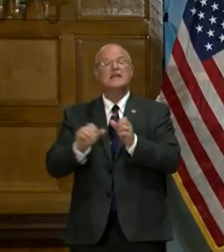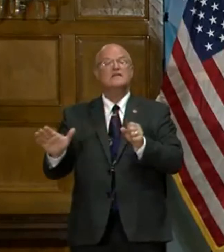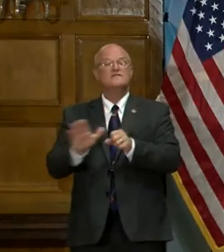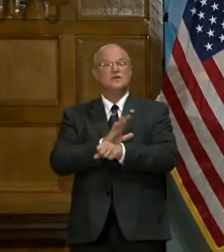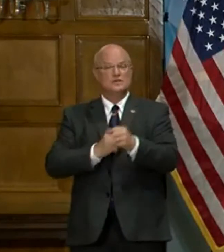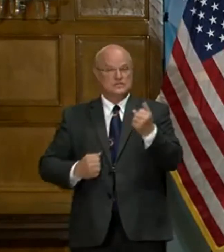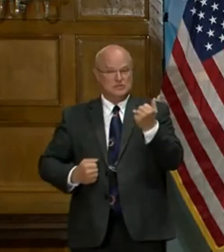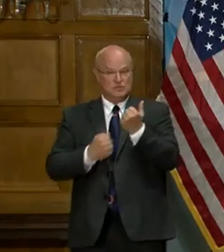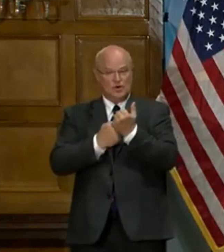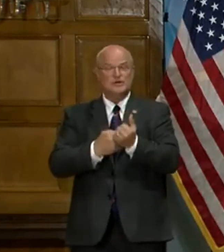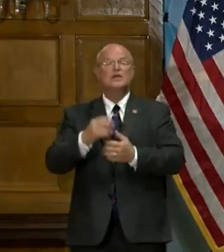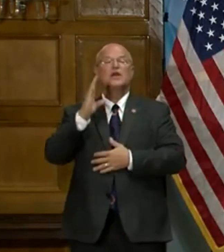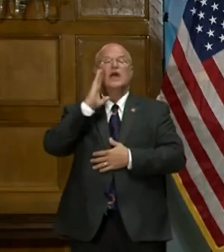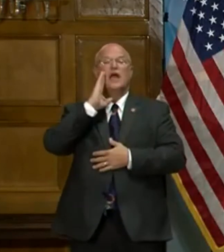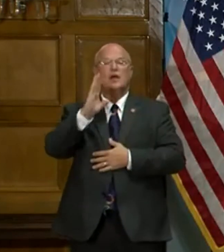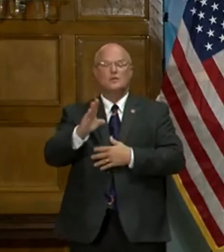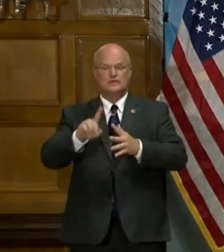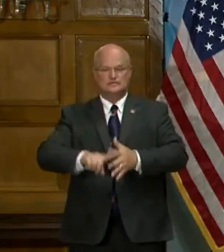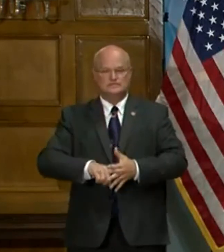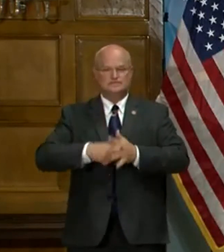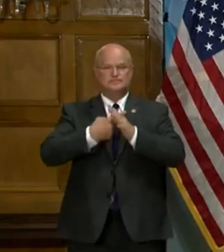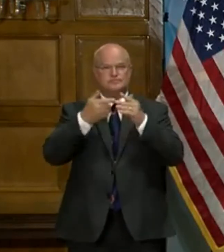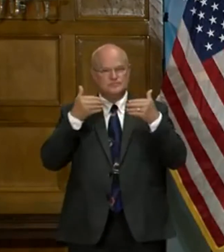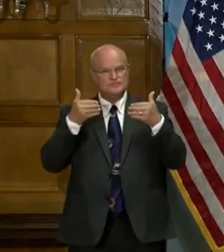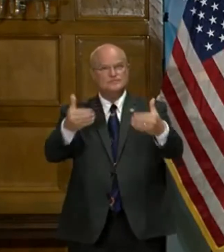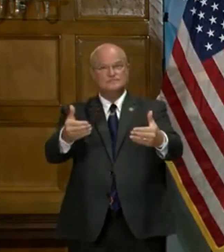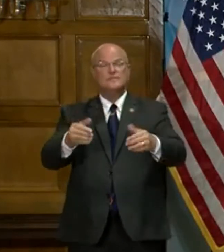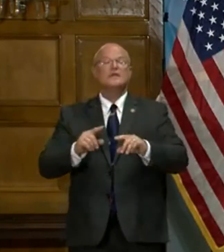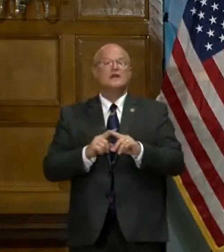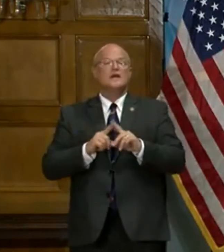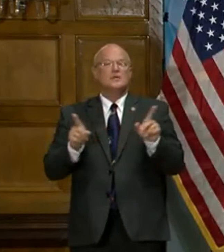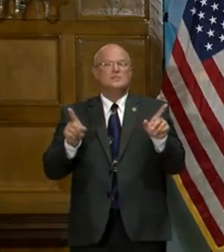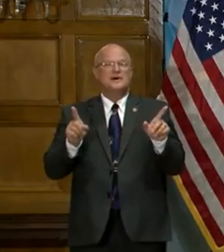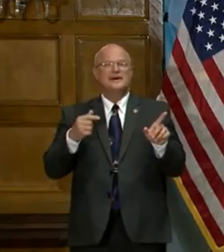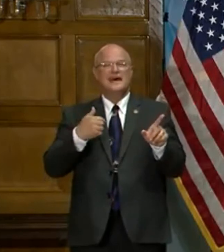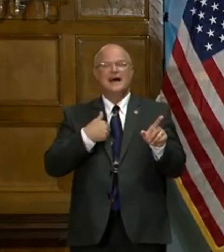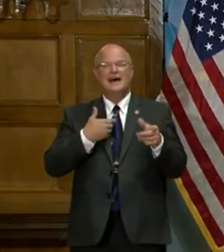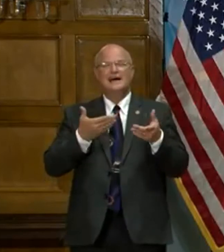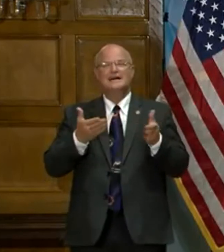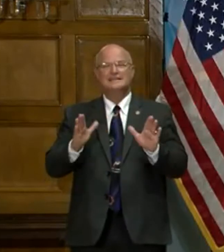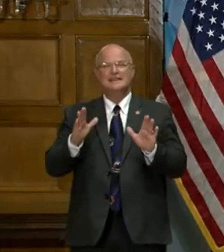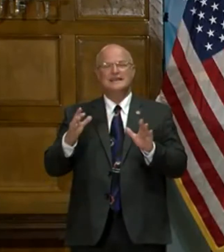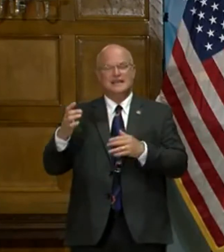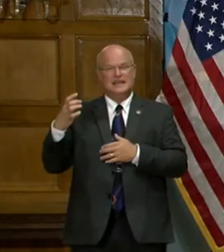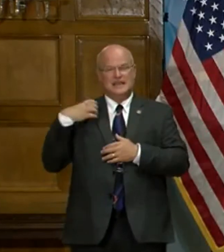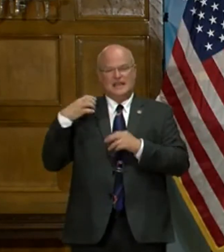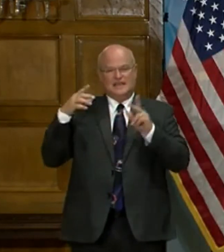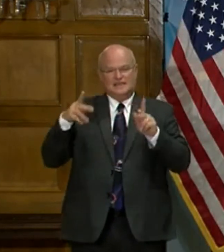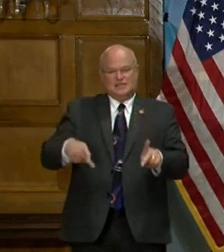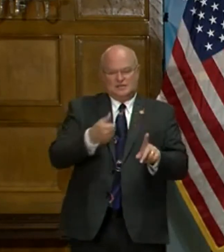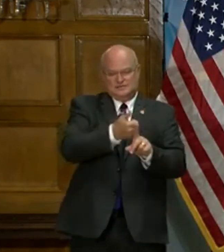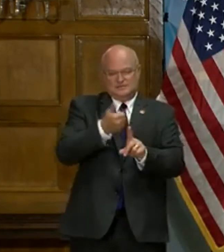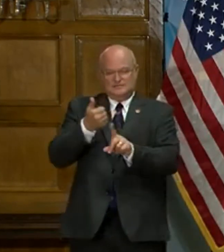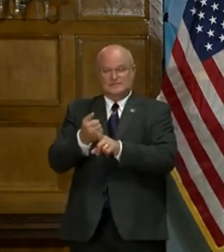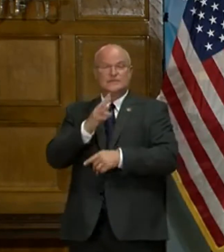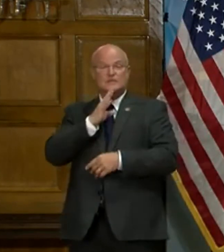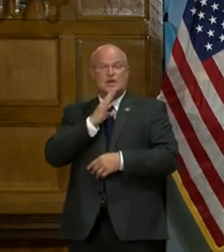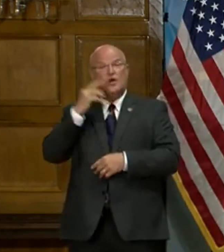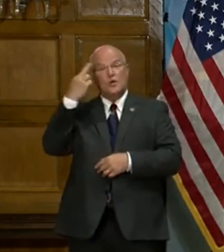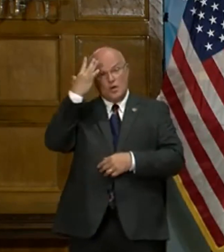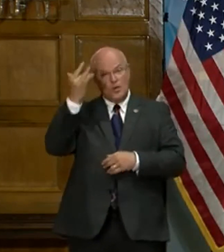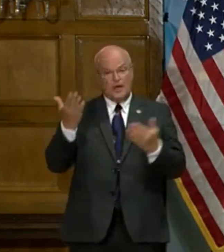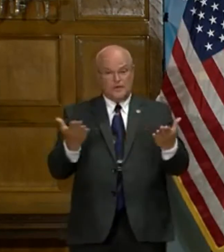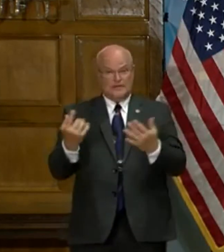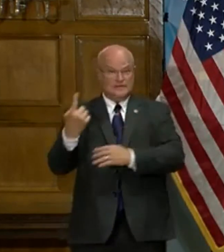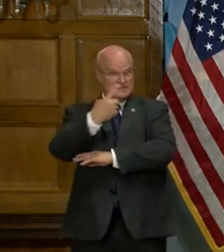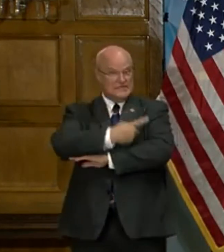that, and we'll work to implement that. But I'll let the chairman of the party speak for themselves, but that's the reason that we're